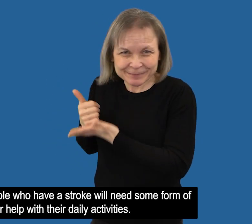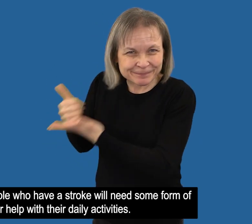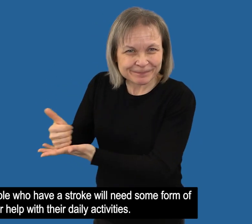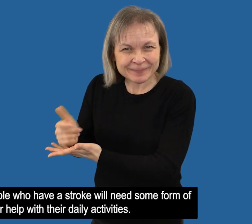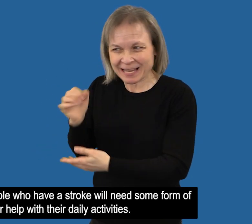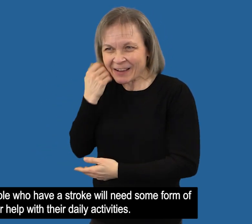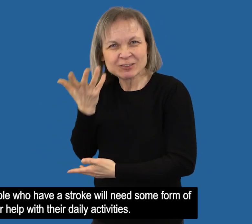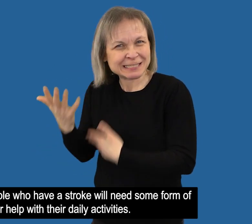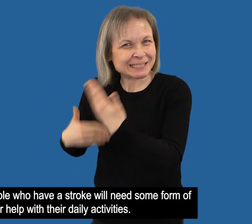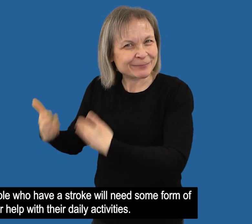daily activities.